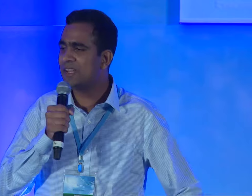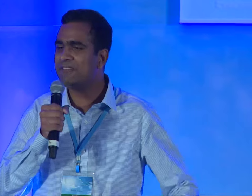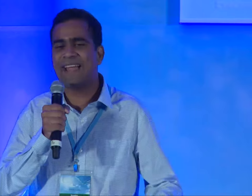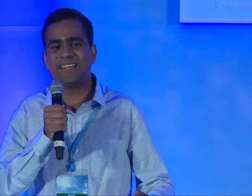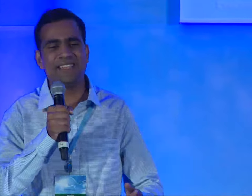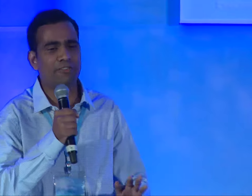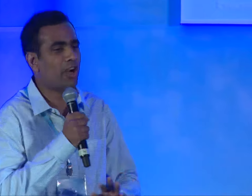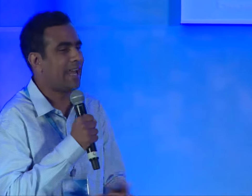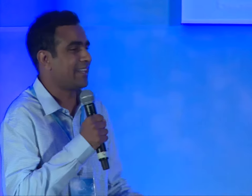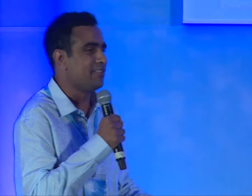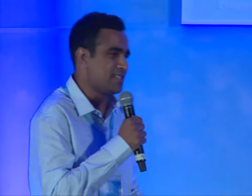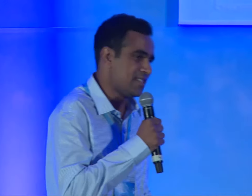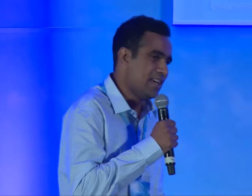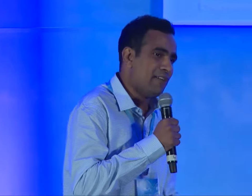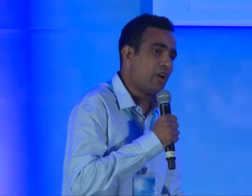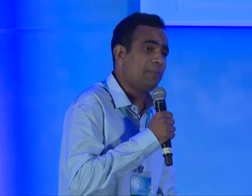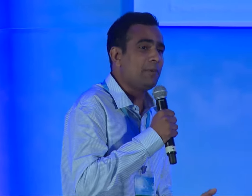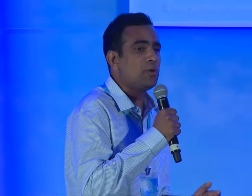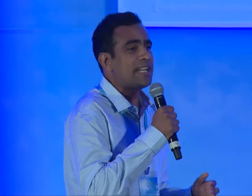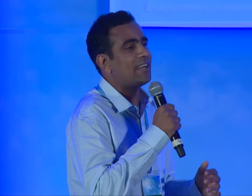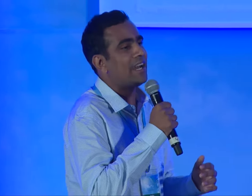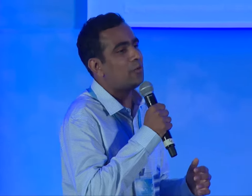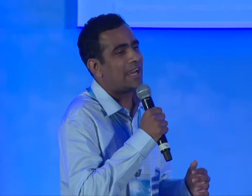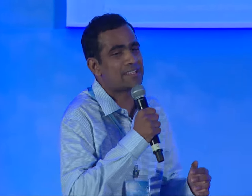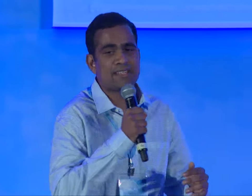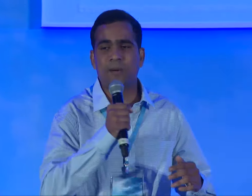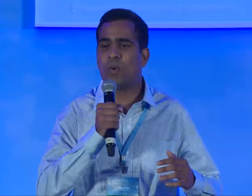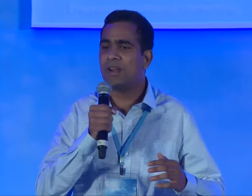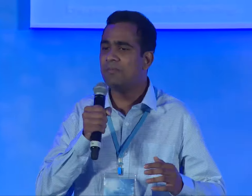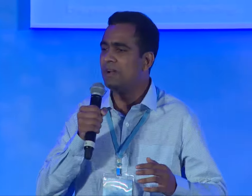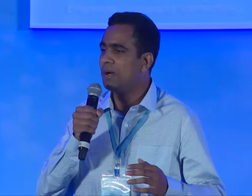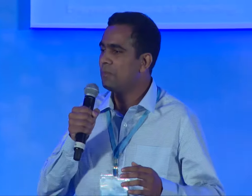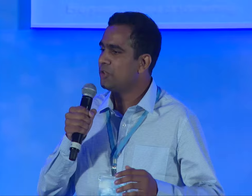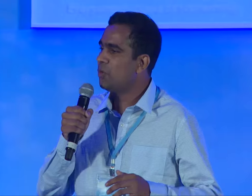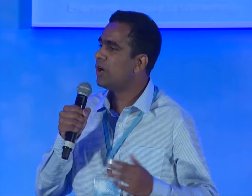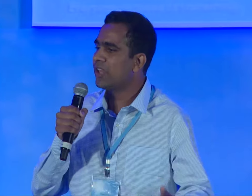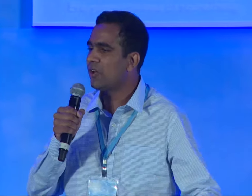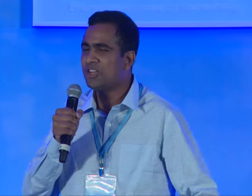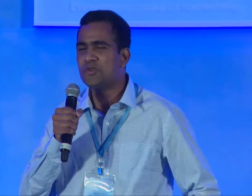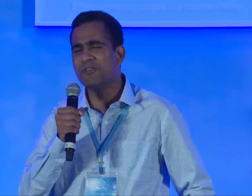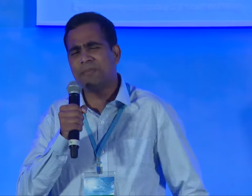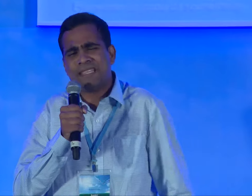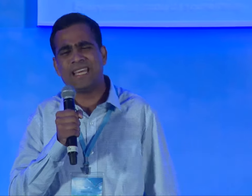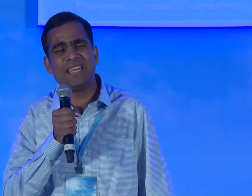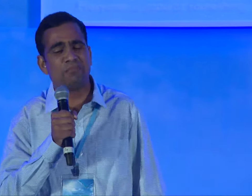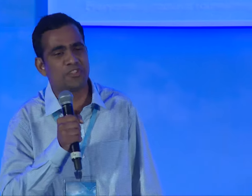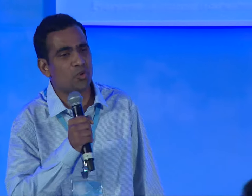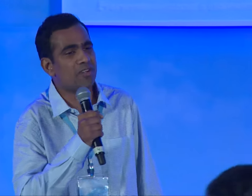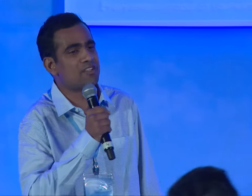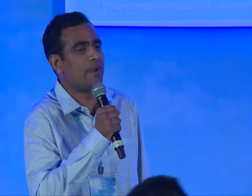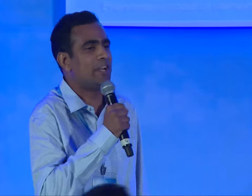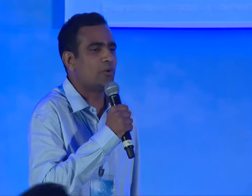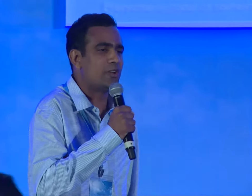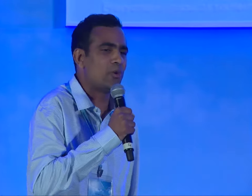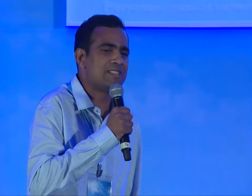people, but the fact is that we're not activists. We're not people who started out as someone, working on issues. We were basically